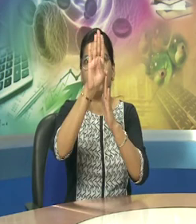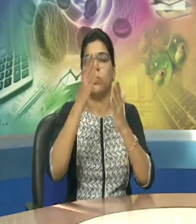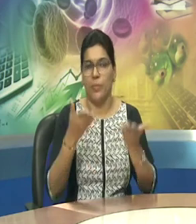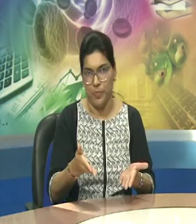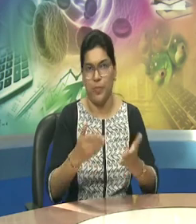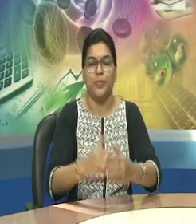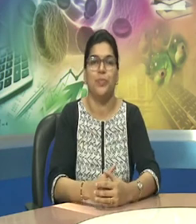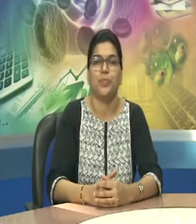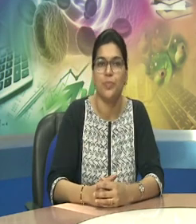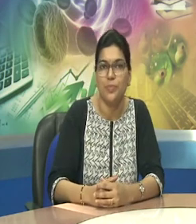enterprise.